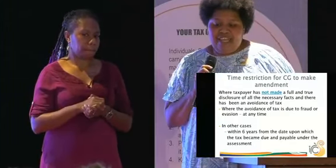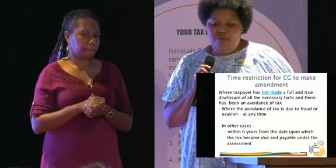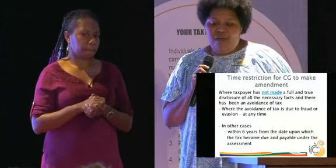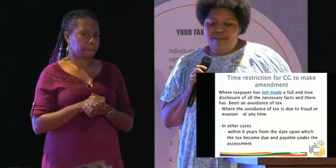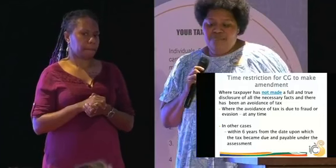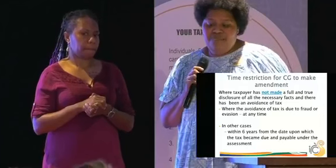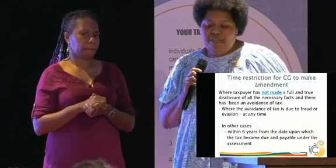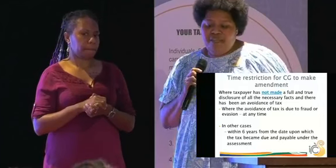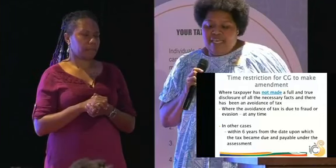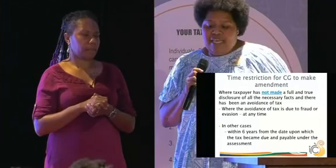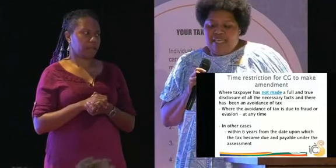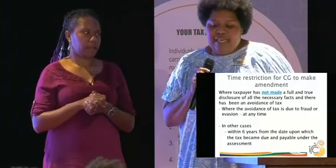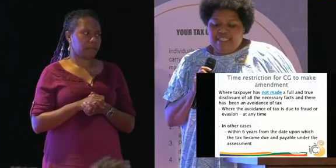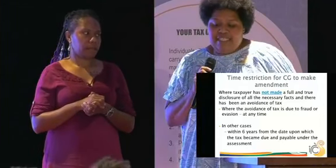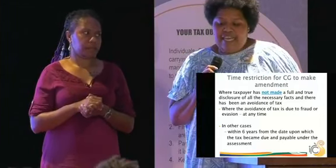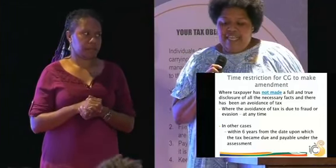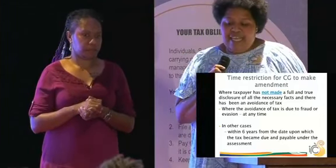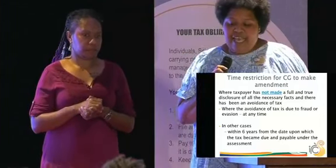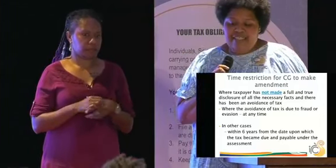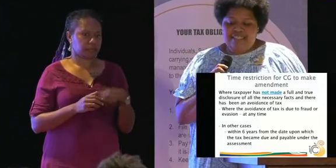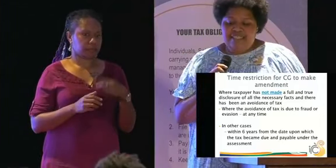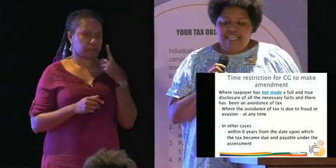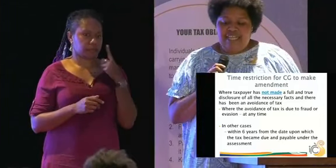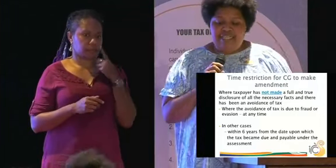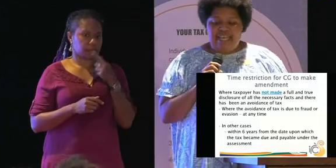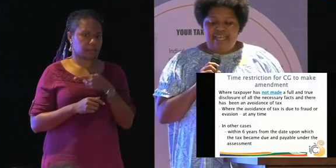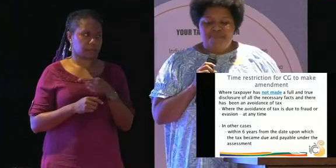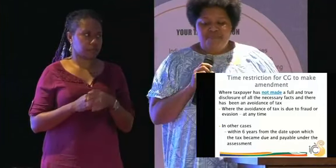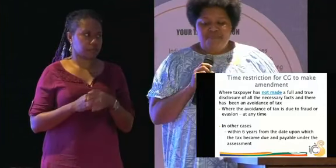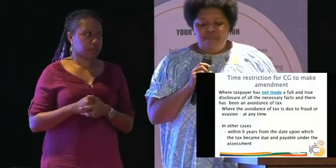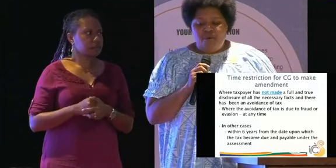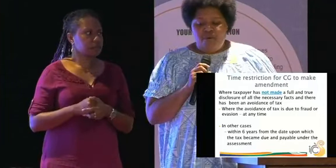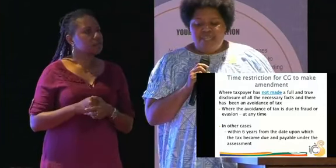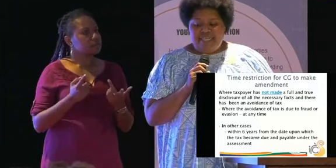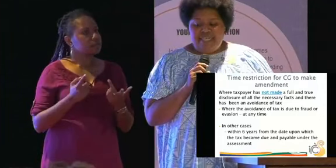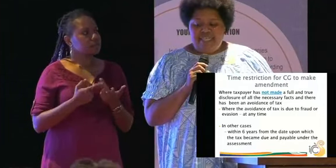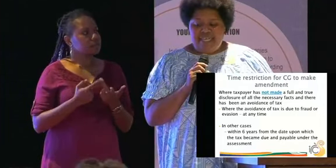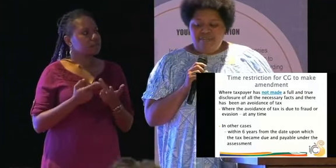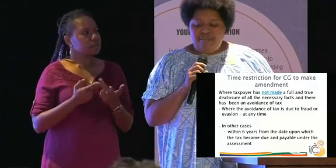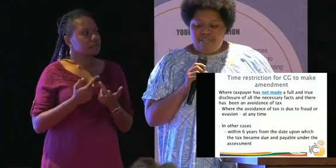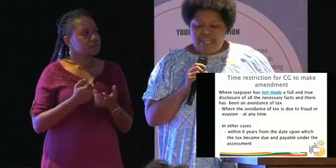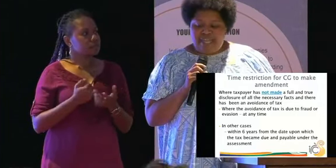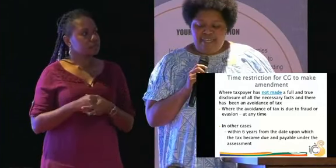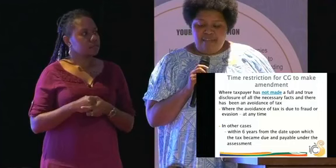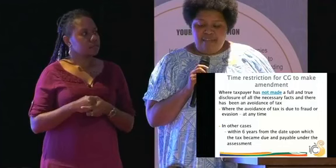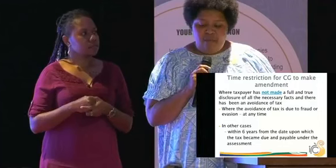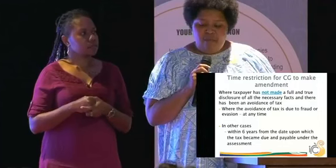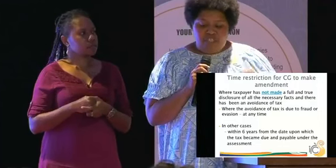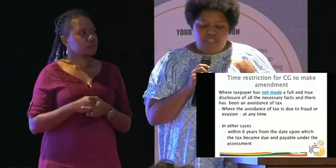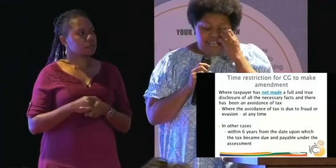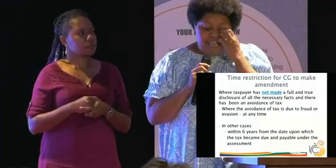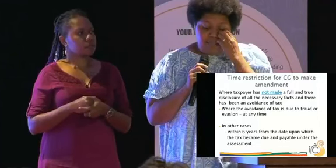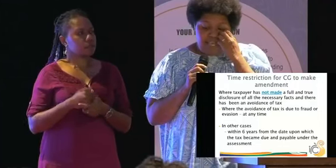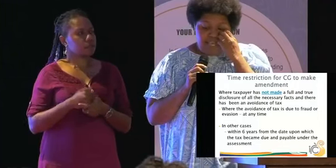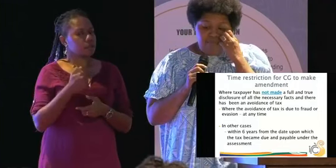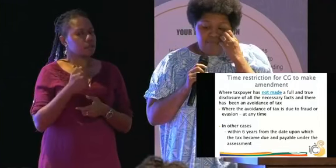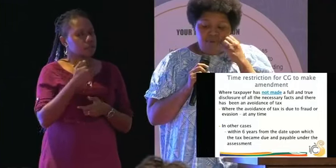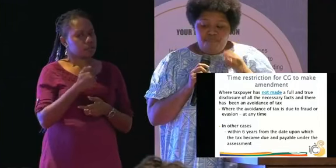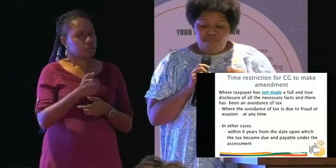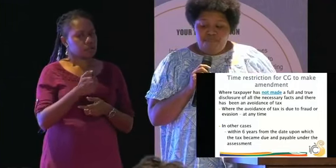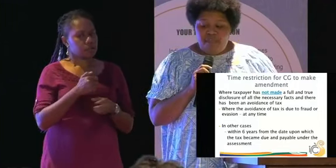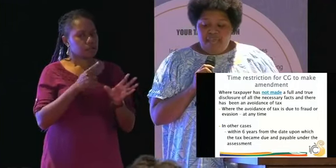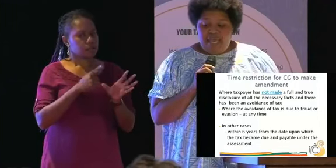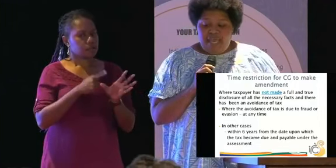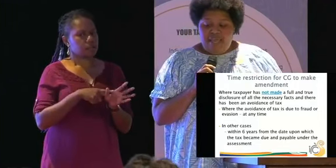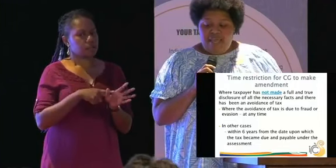The second one is in other cases, let's say within 6 years from the date which the tax became